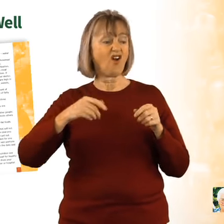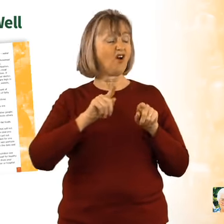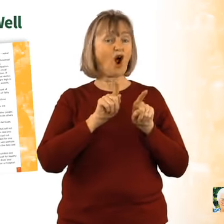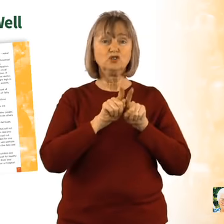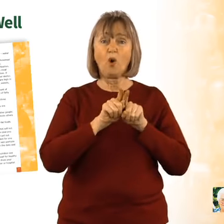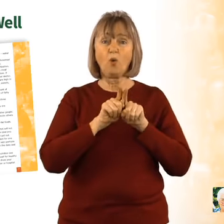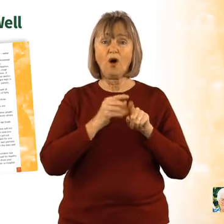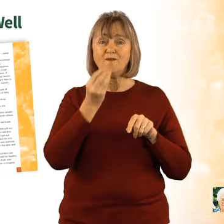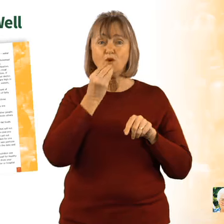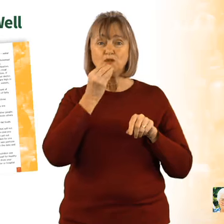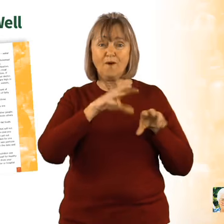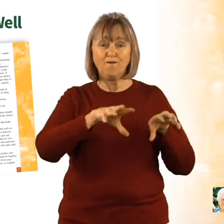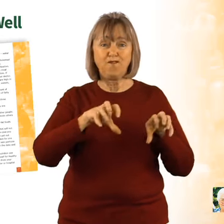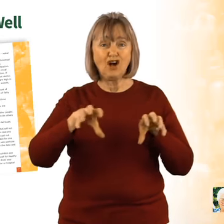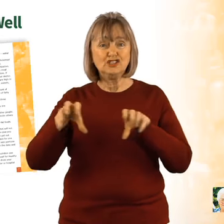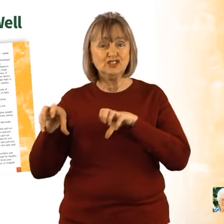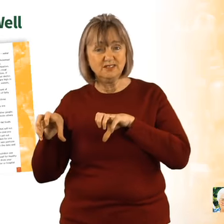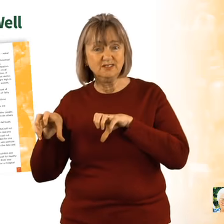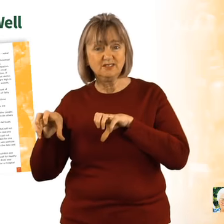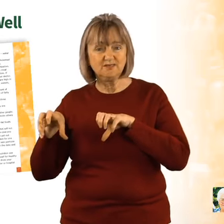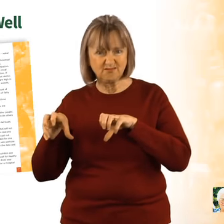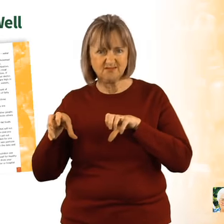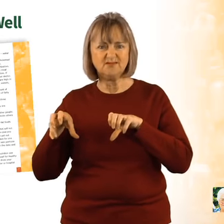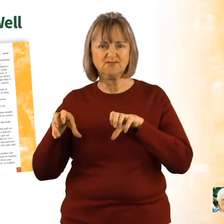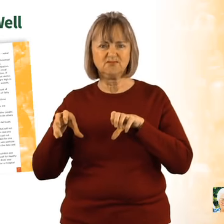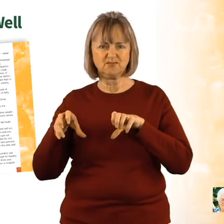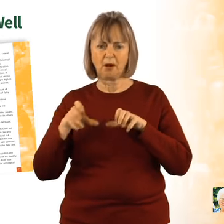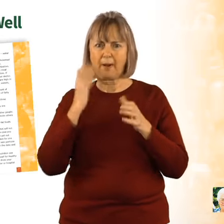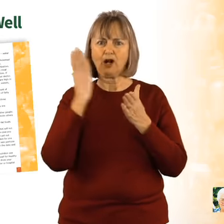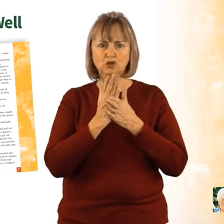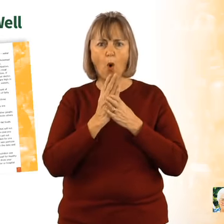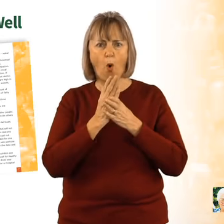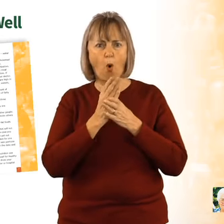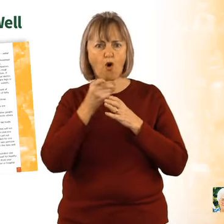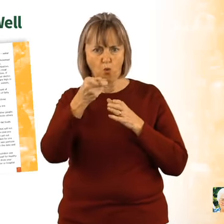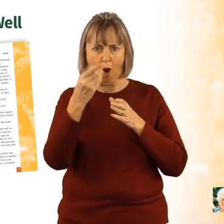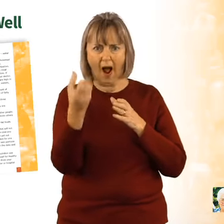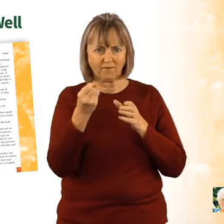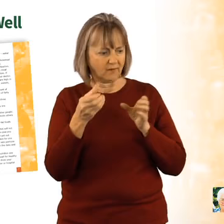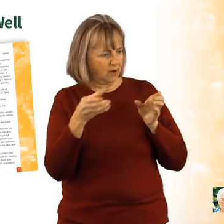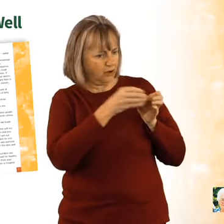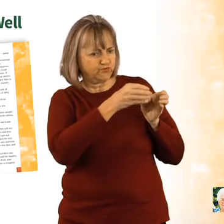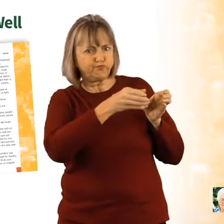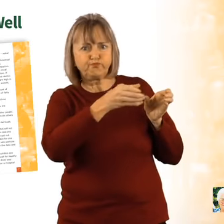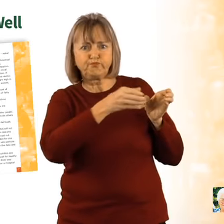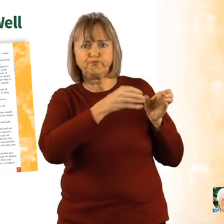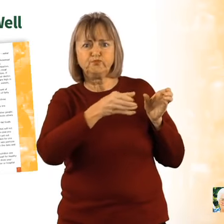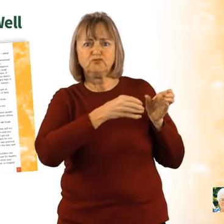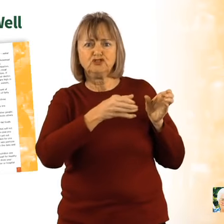Keep an emergency supply of foods that will not spoil, for example, tinned and frozen